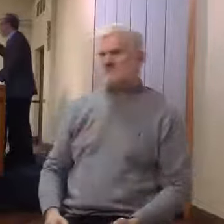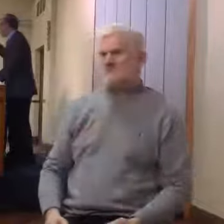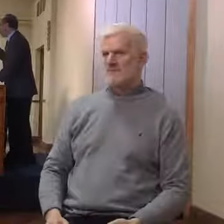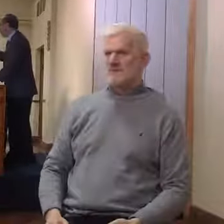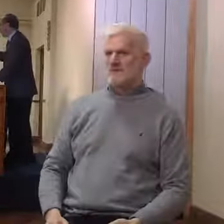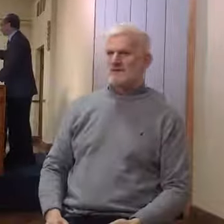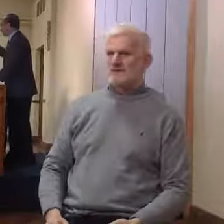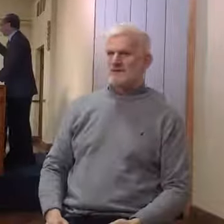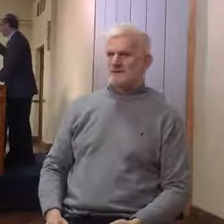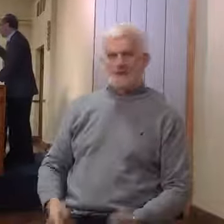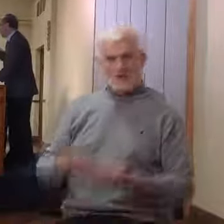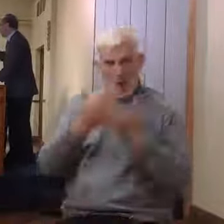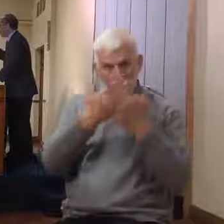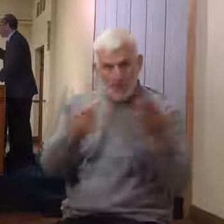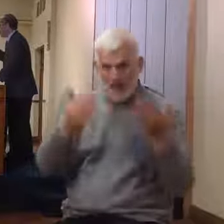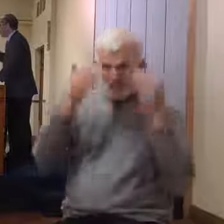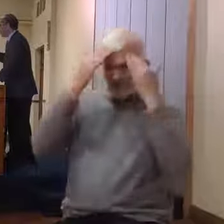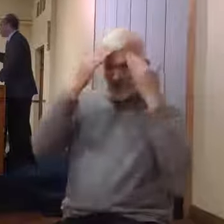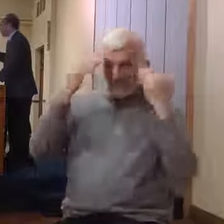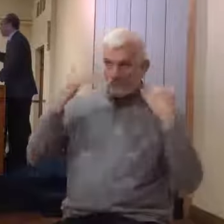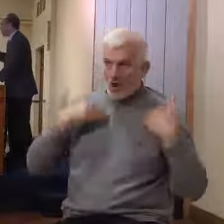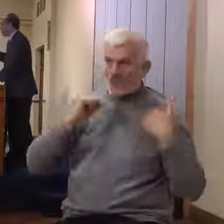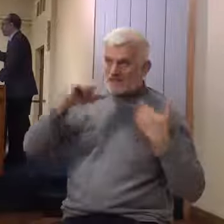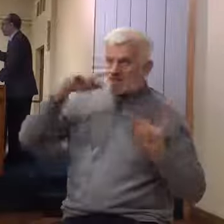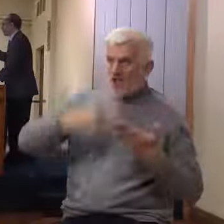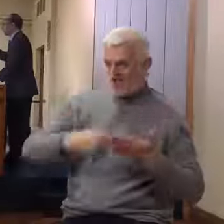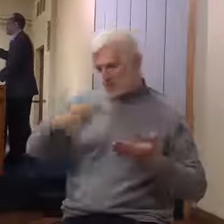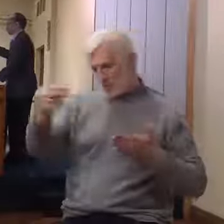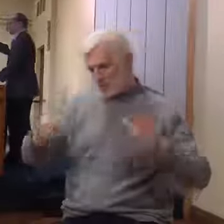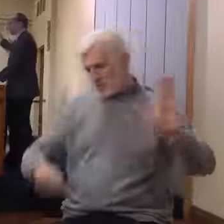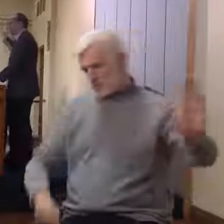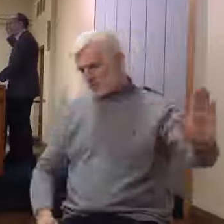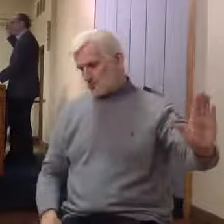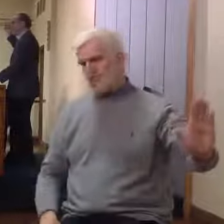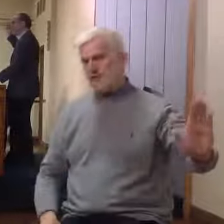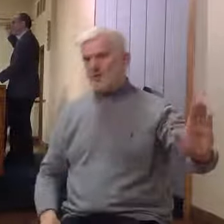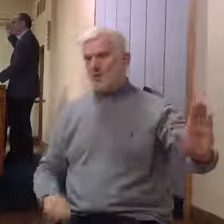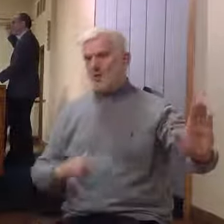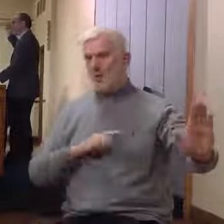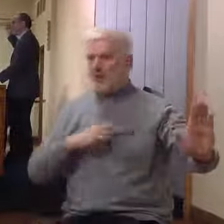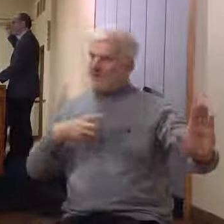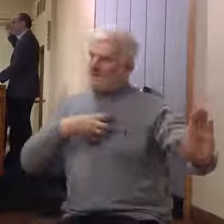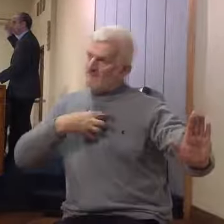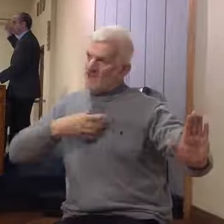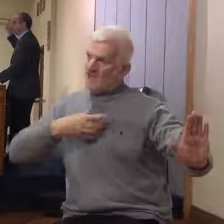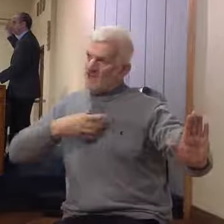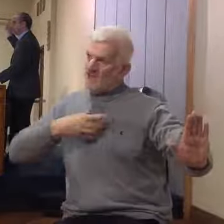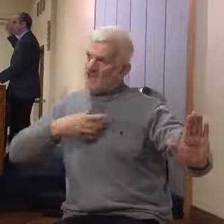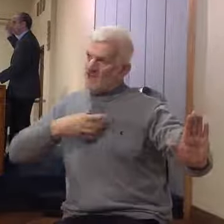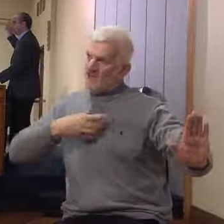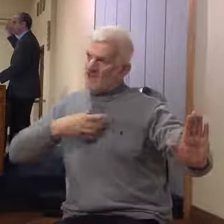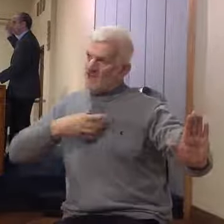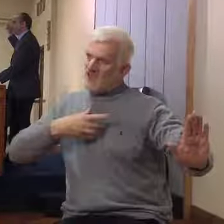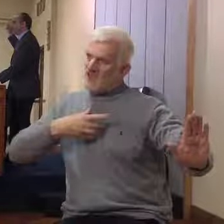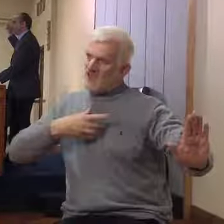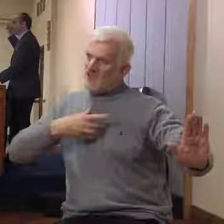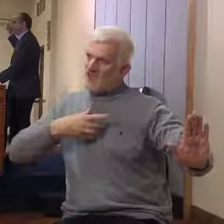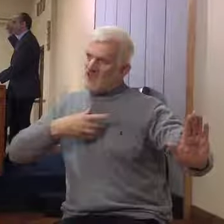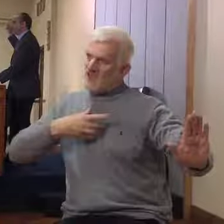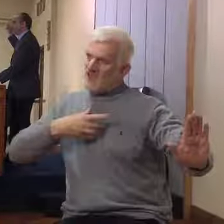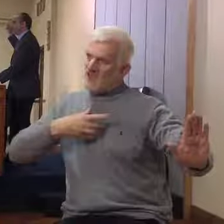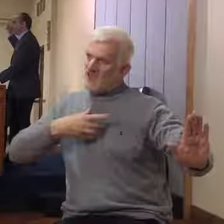not obey the Pharaoh's commandment because they feared God and they wanted to.